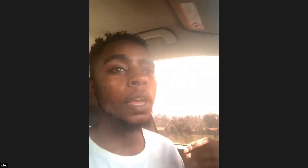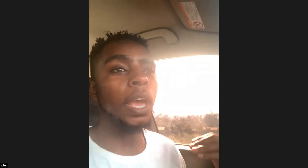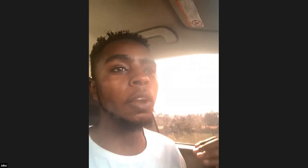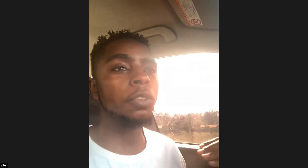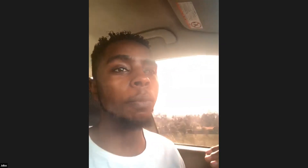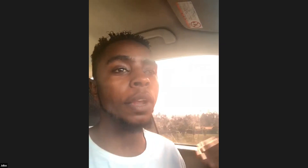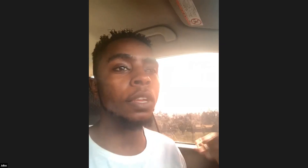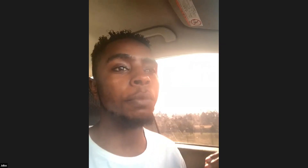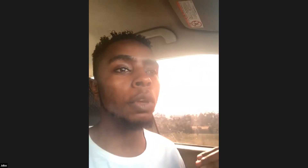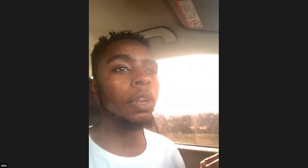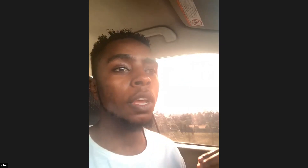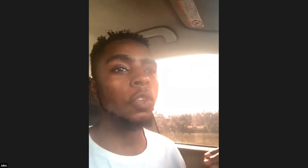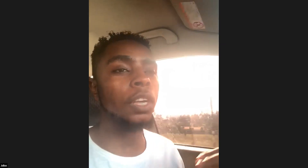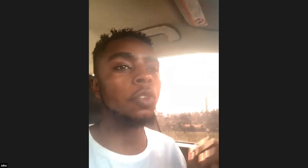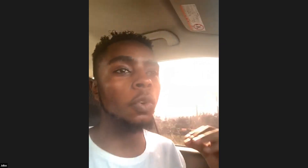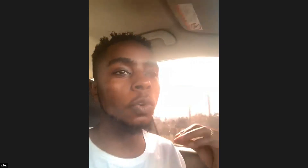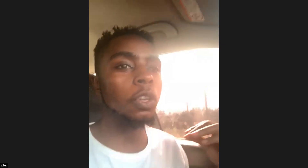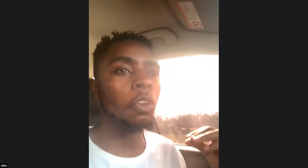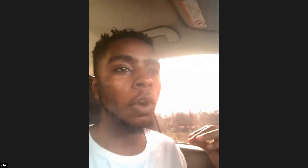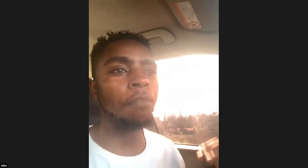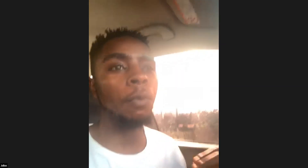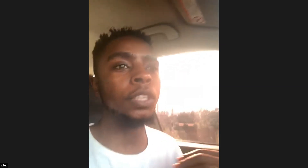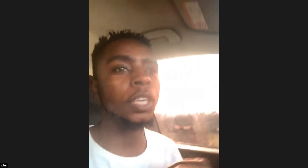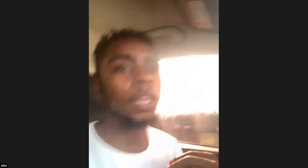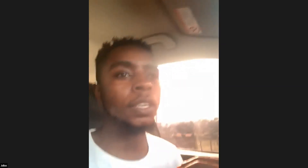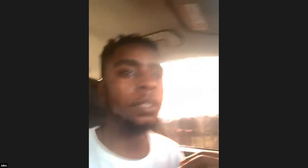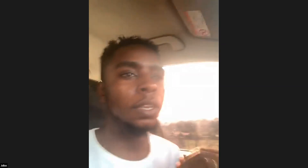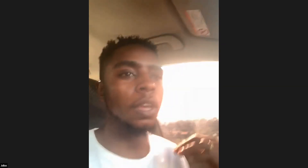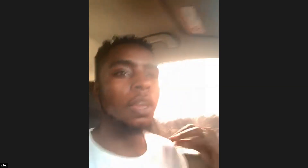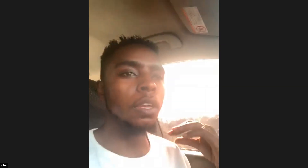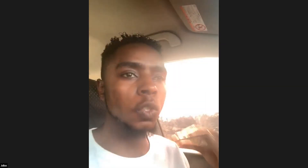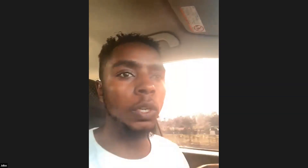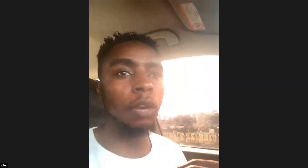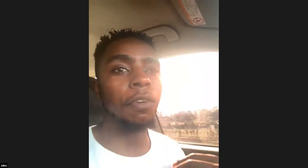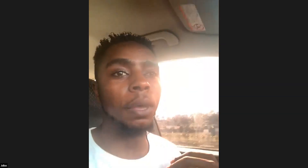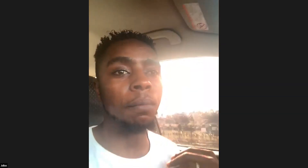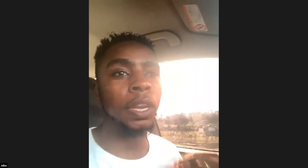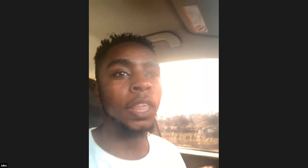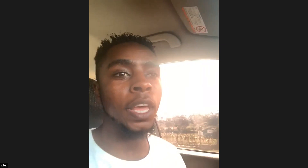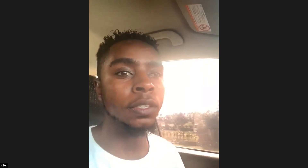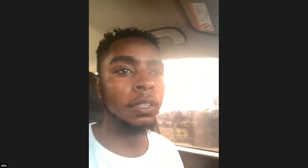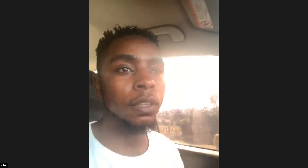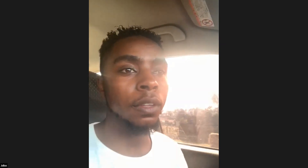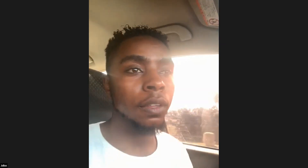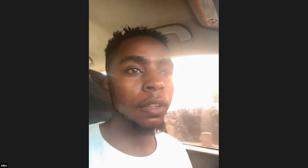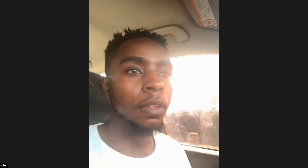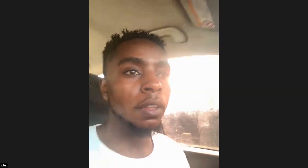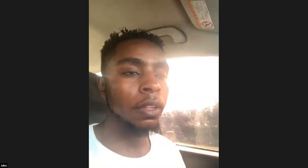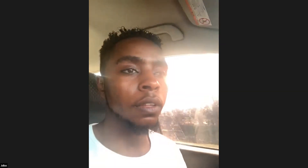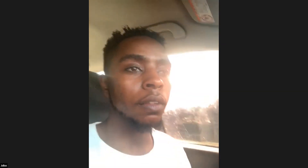them and also prescription so that you have a wheelchair that is suited for them and their needs?